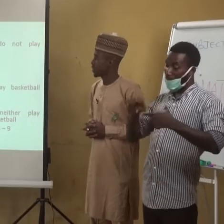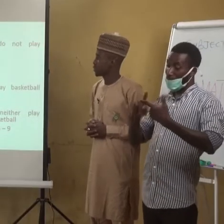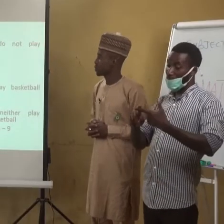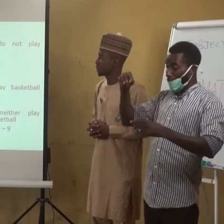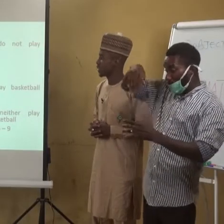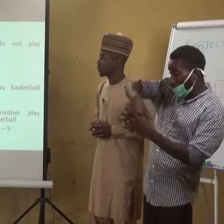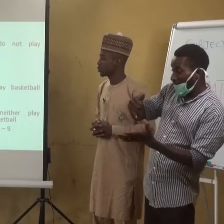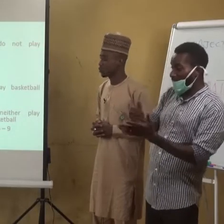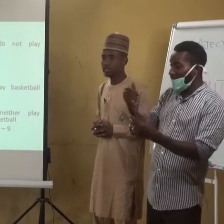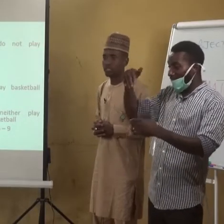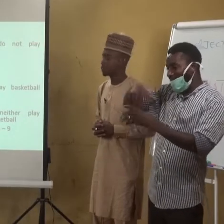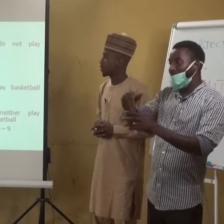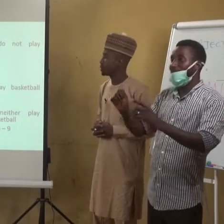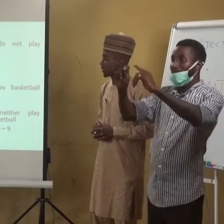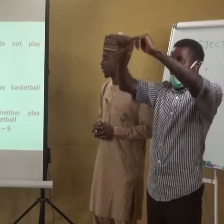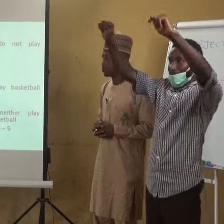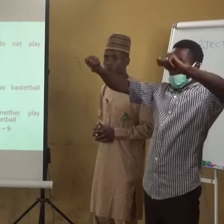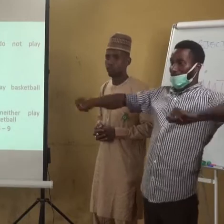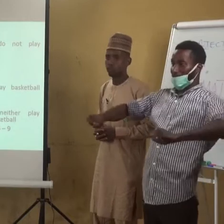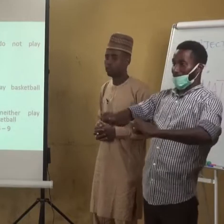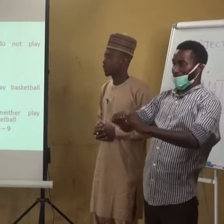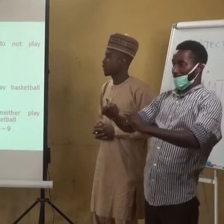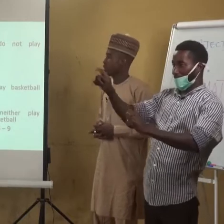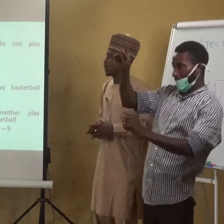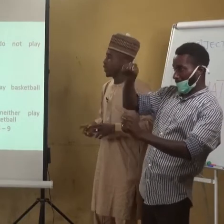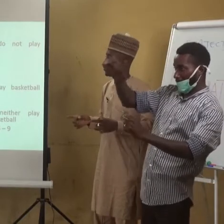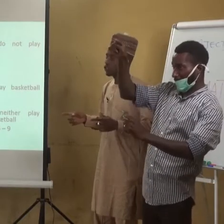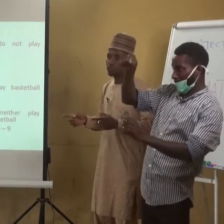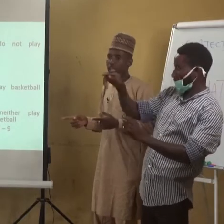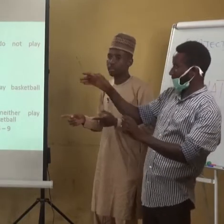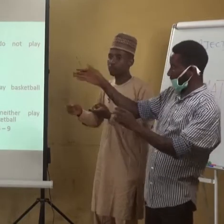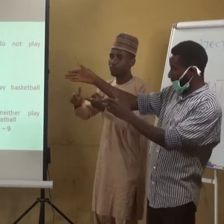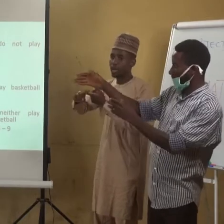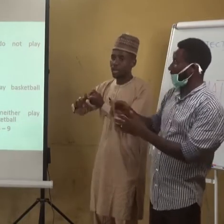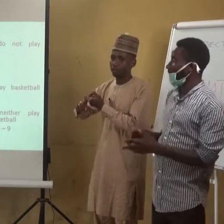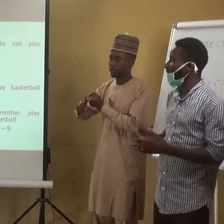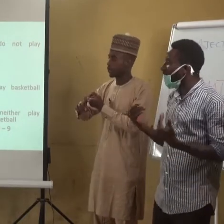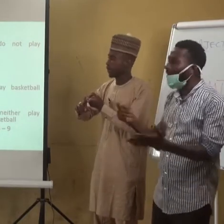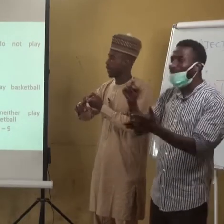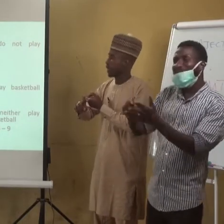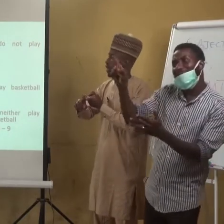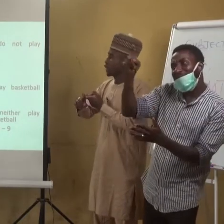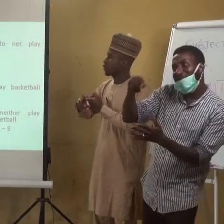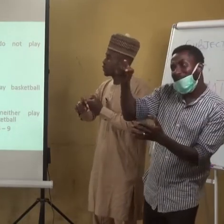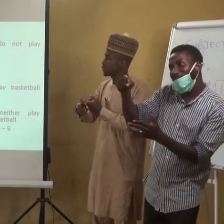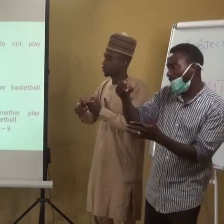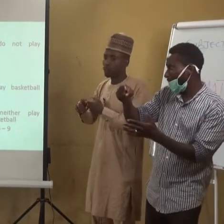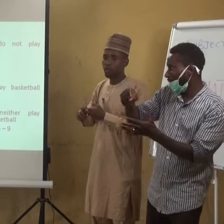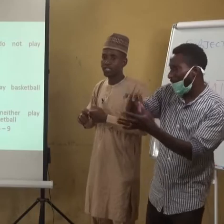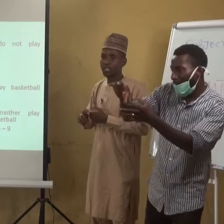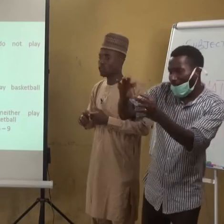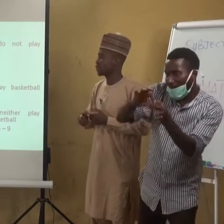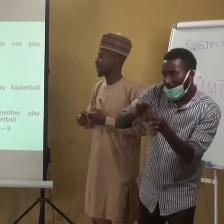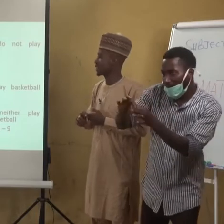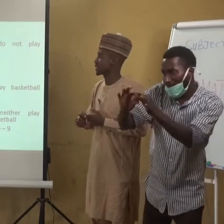B represent those that play basketball. Now these two cycles overlap, and those from